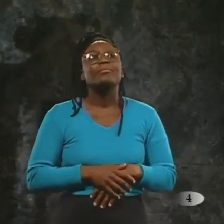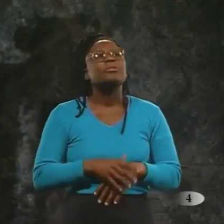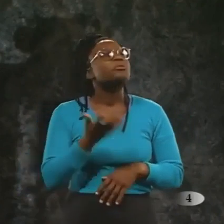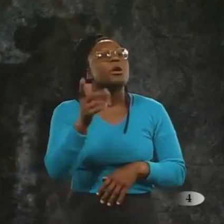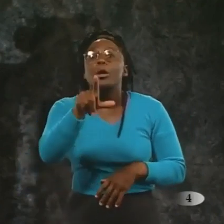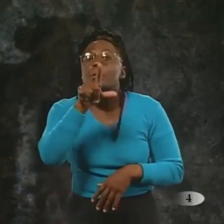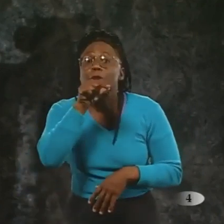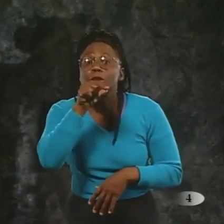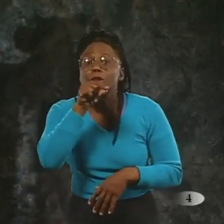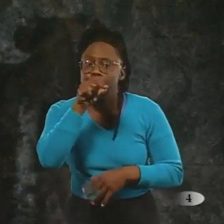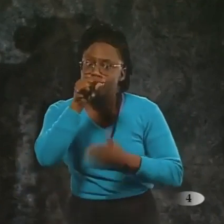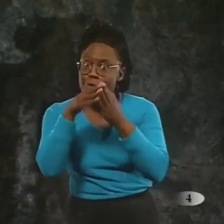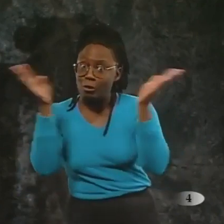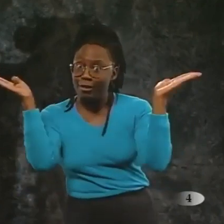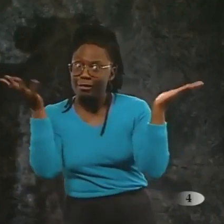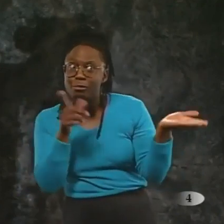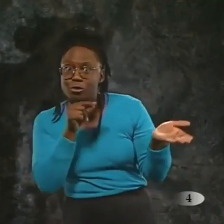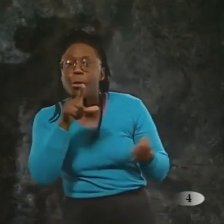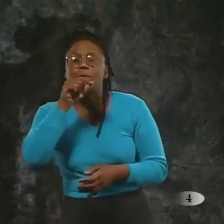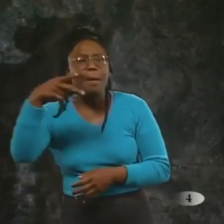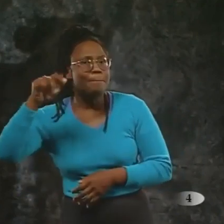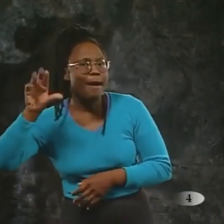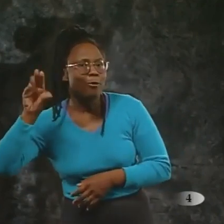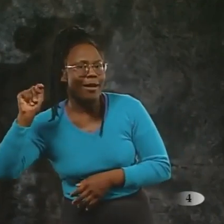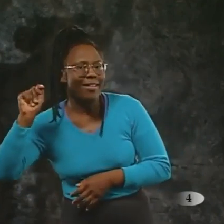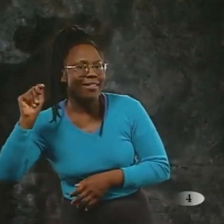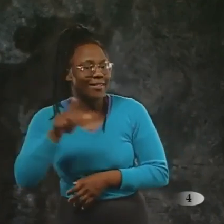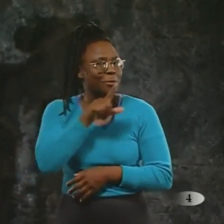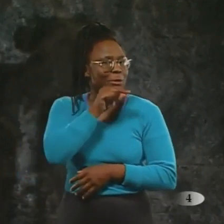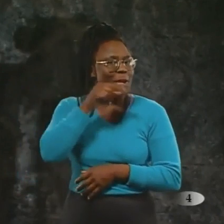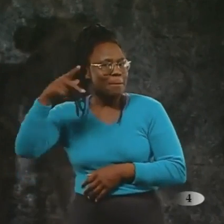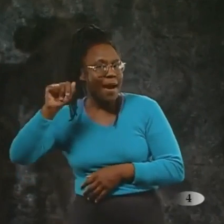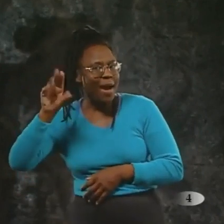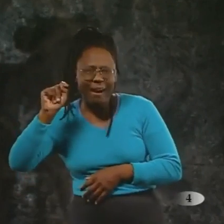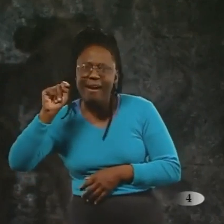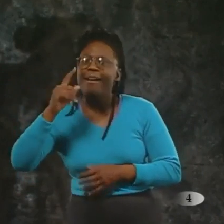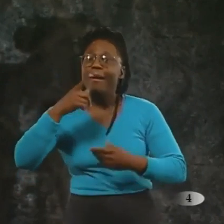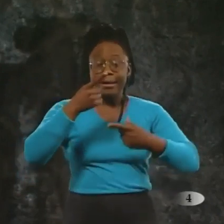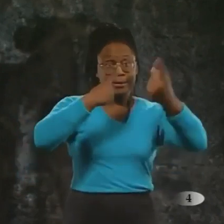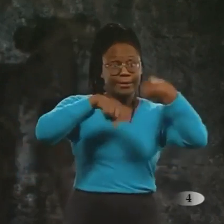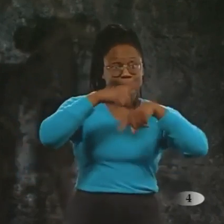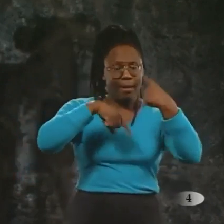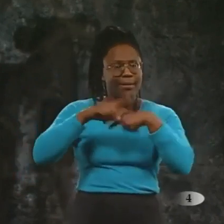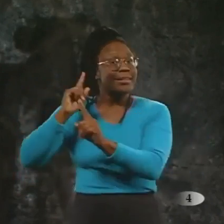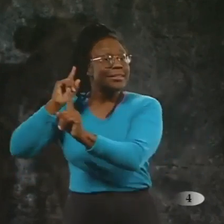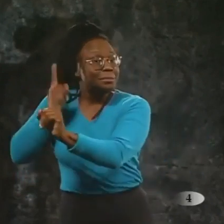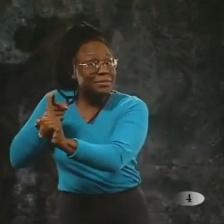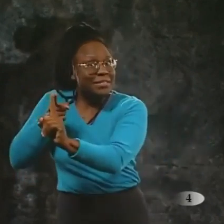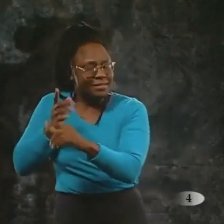steak. Another example is bird. Again, another general word, but if I was talking about a parrot, I'd